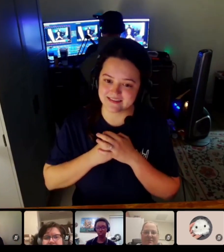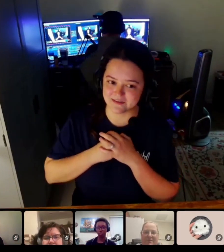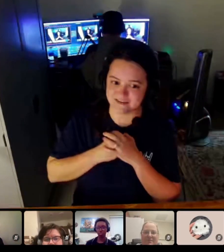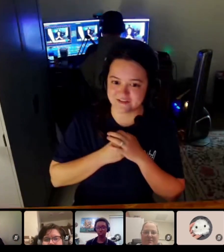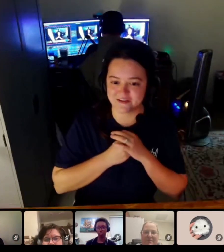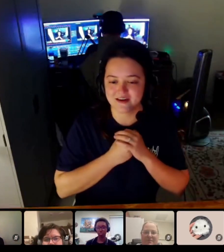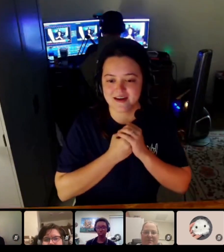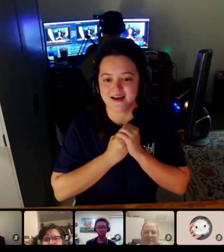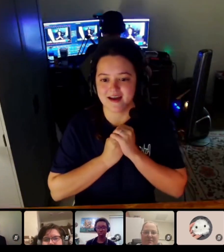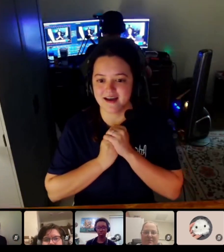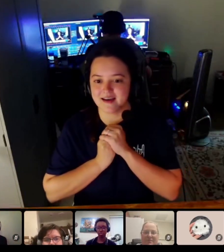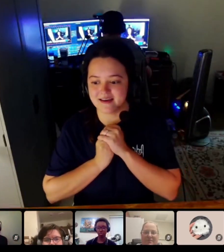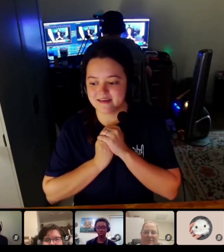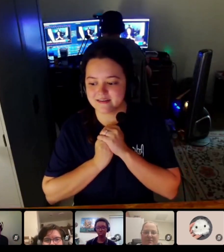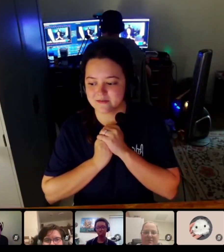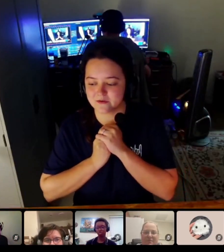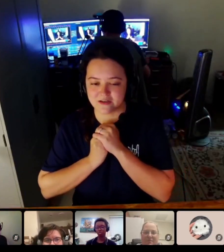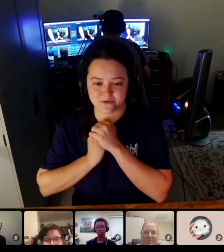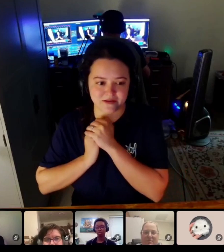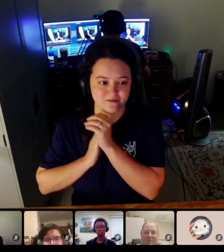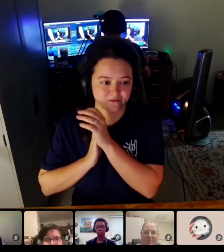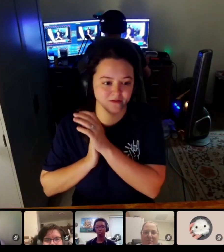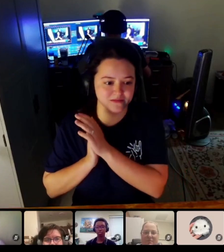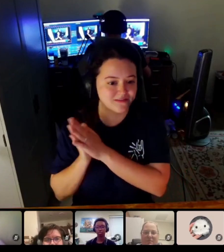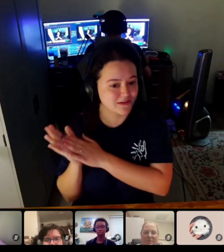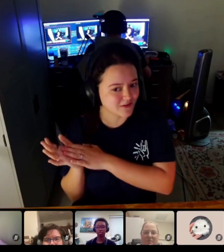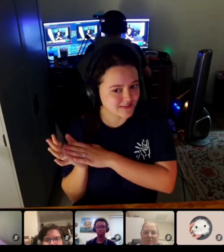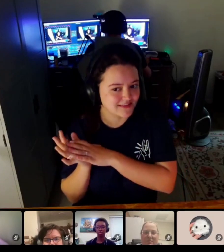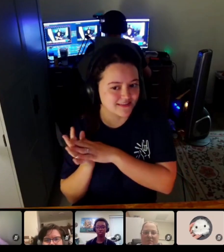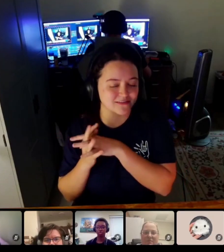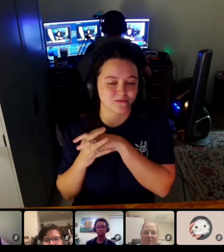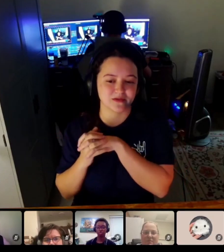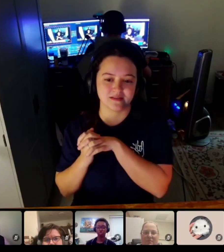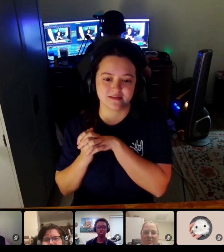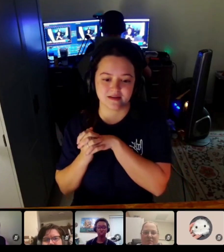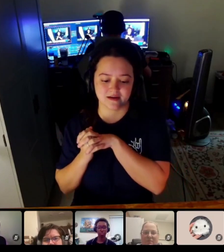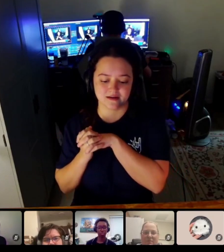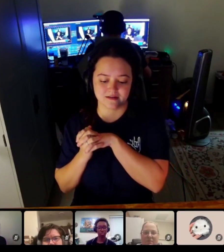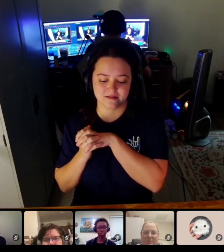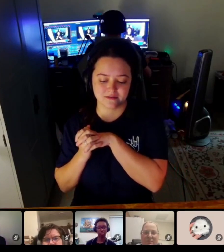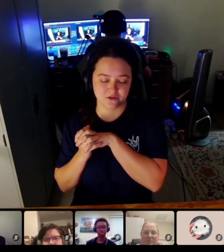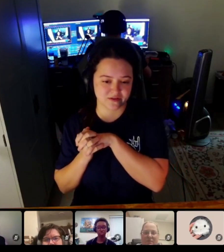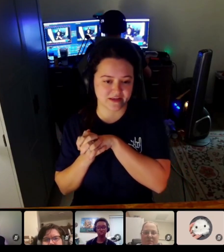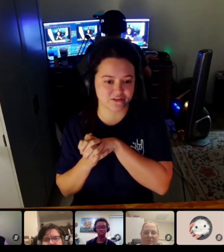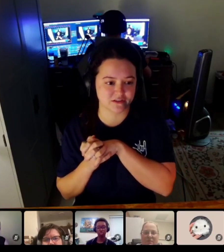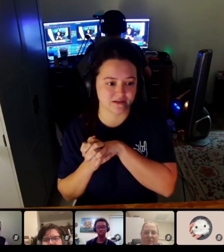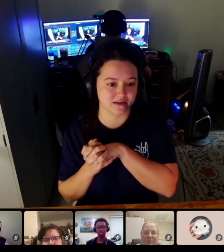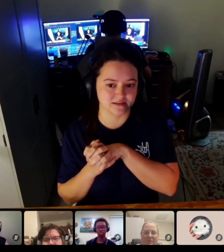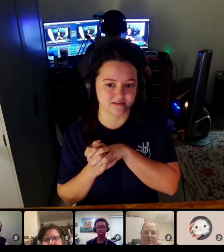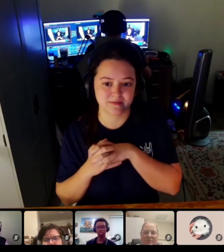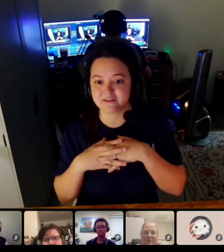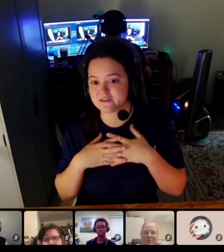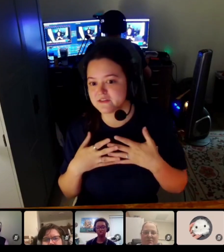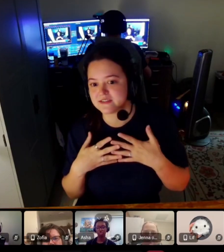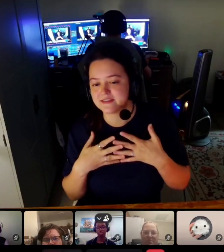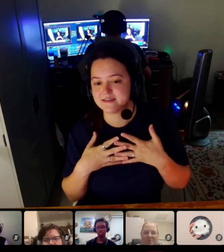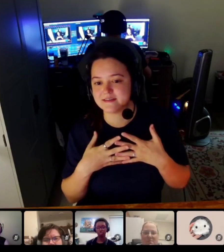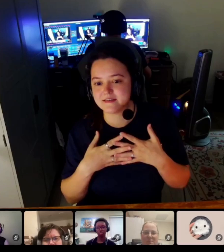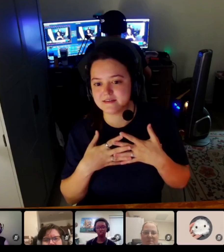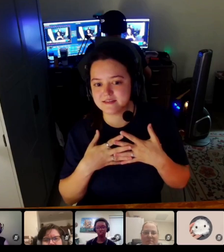ASL teacher. I graduated from Stephen F. Austin with certification and bachelor's in deaf